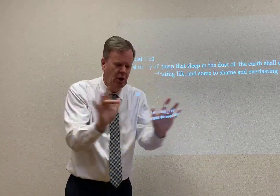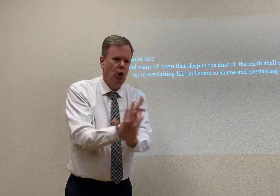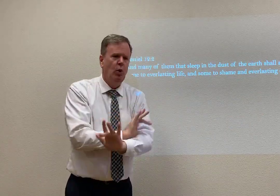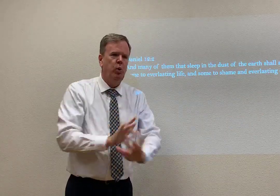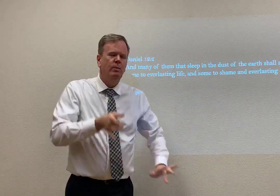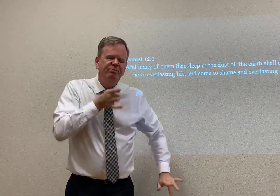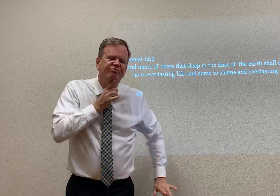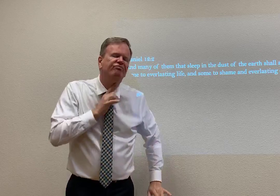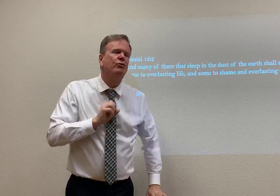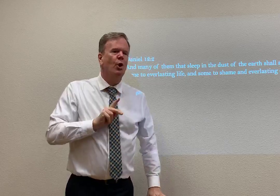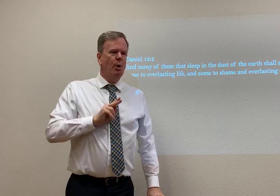they were eaten